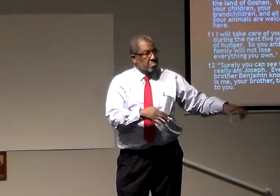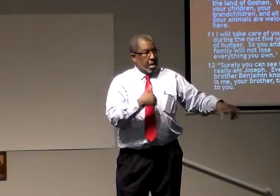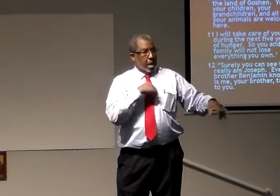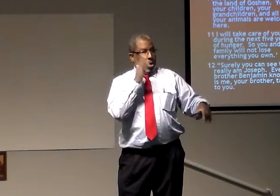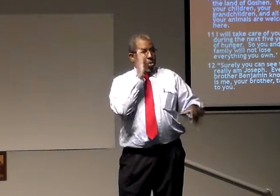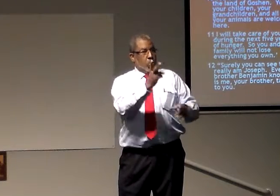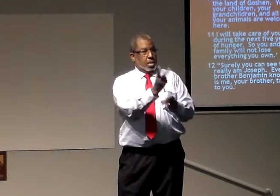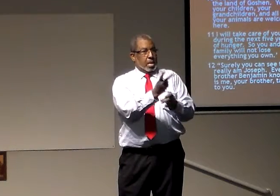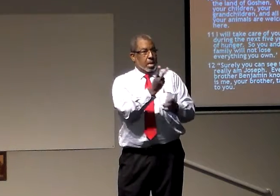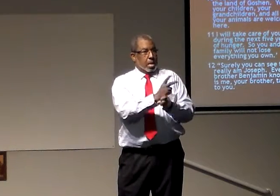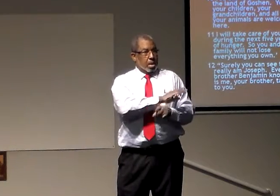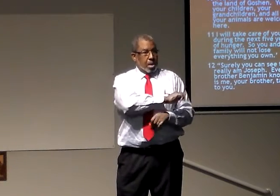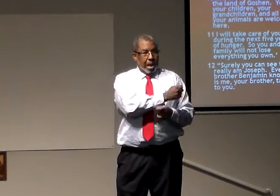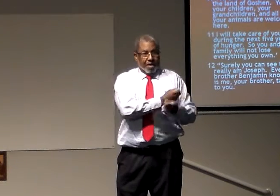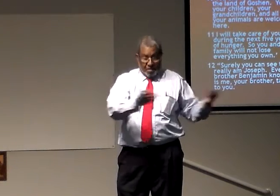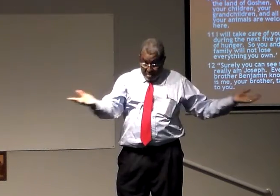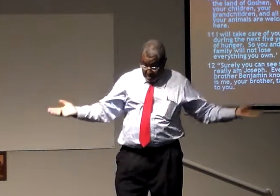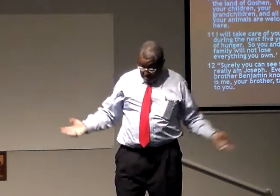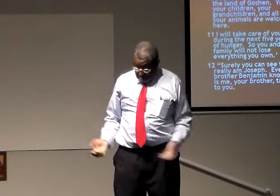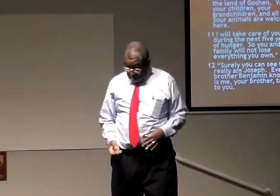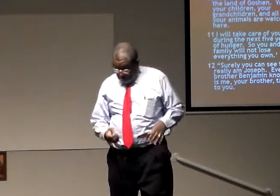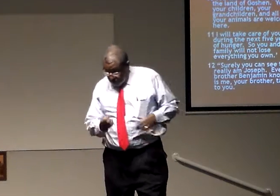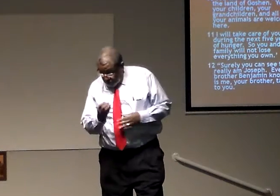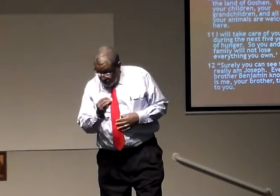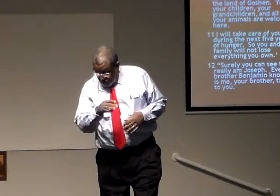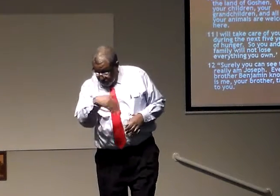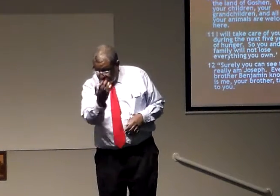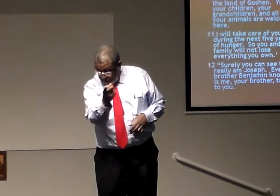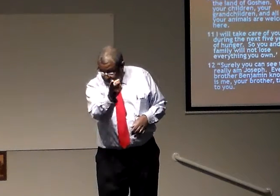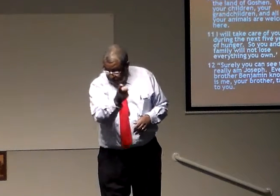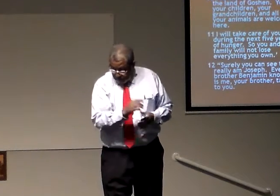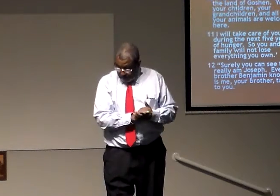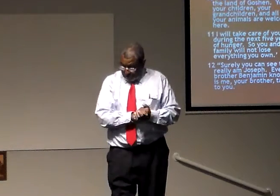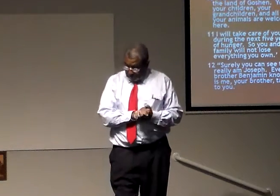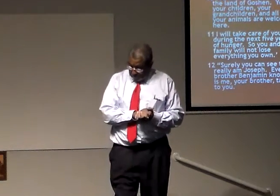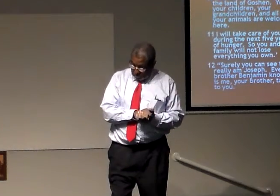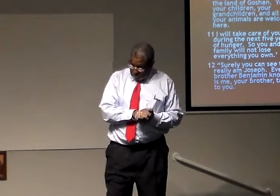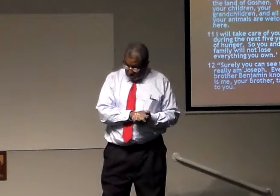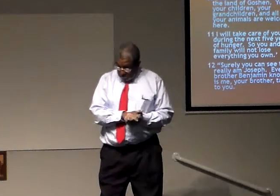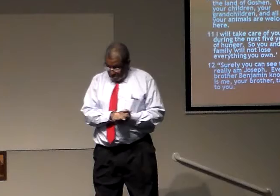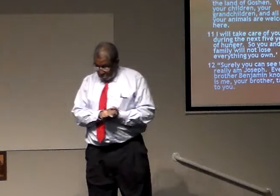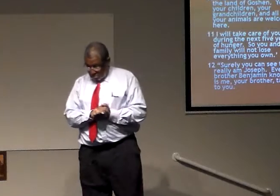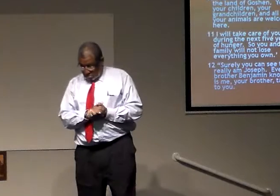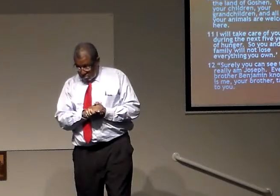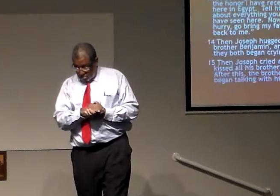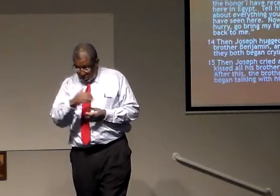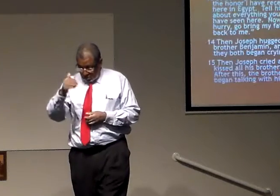I'll give you a land, and I will take care of everything. Let's find out next.